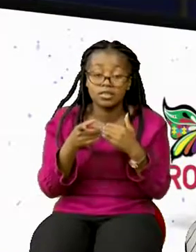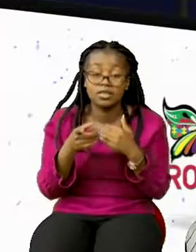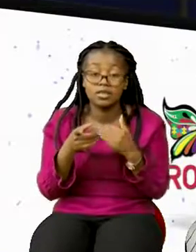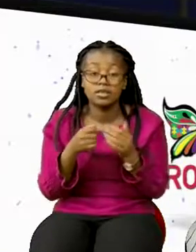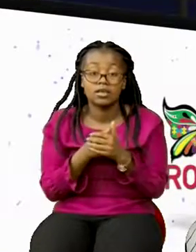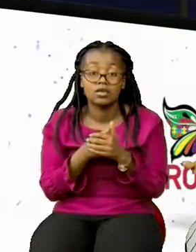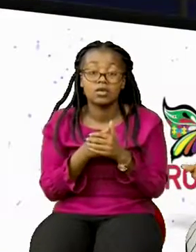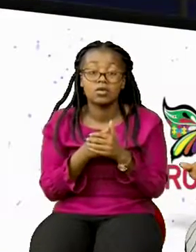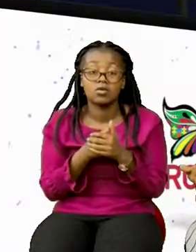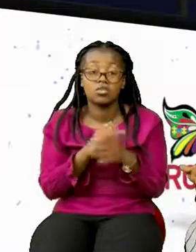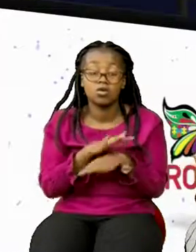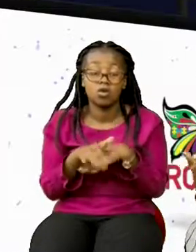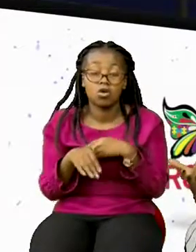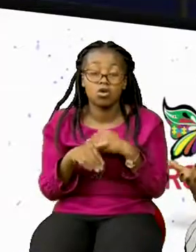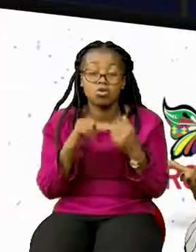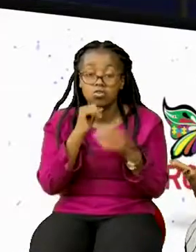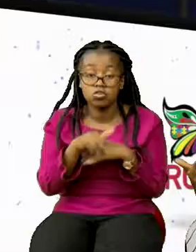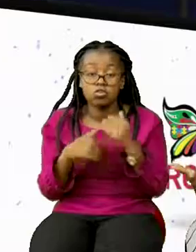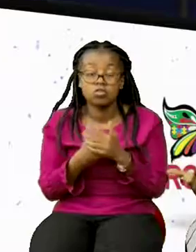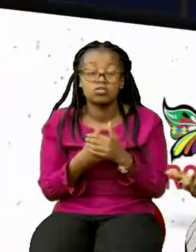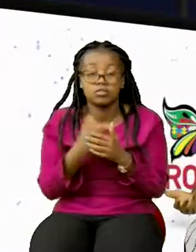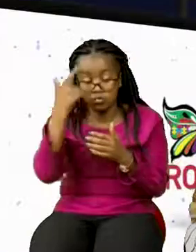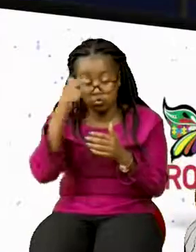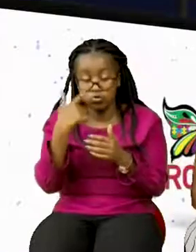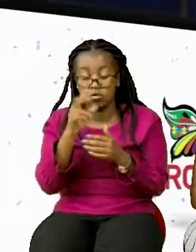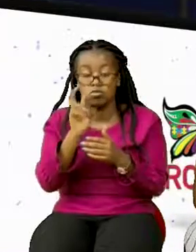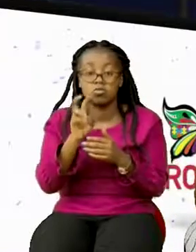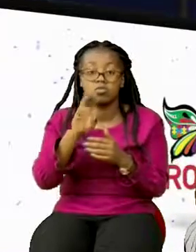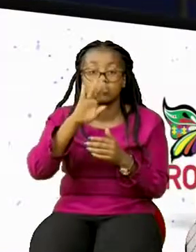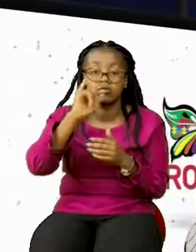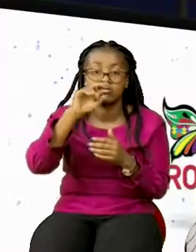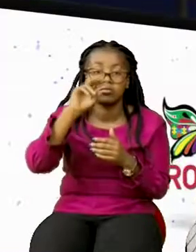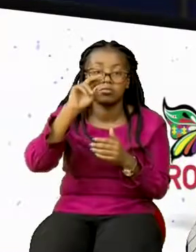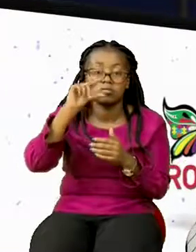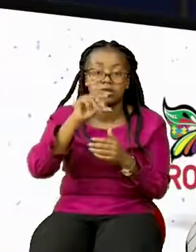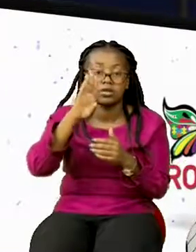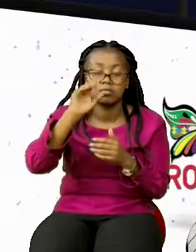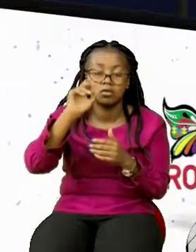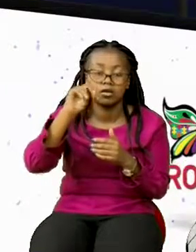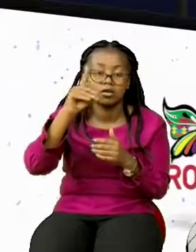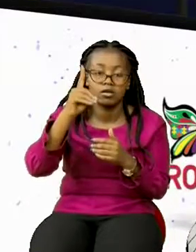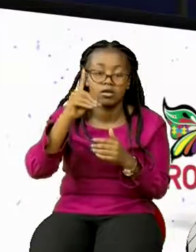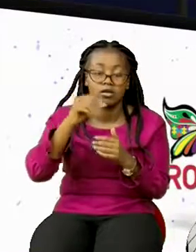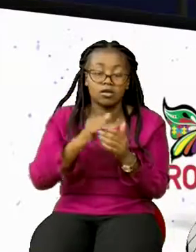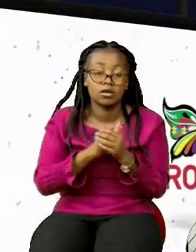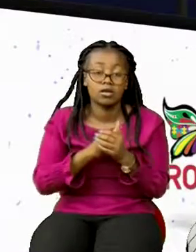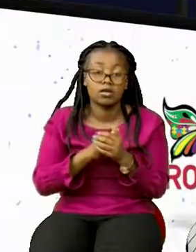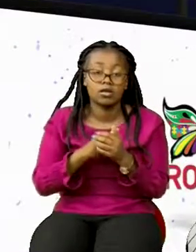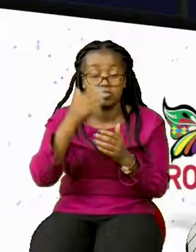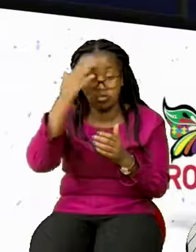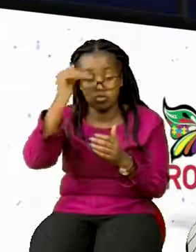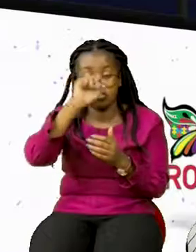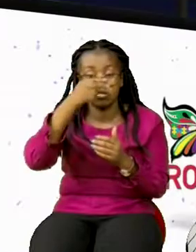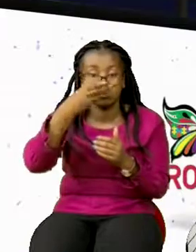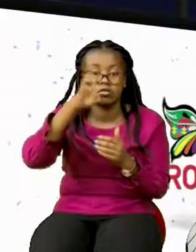specific way. We've all, not all of us maybe, for those who have watched Big Bang Theory, you know Sheldon. Sheldon is